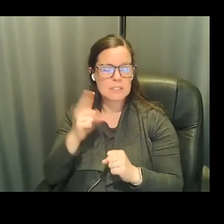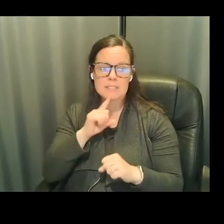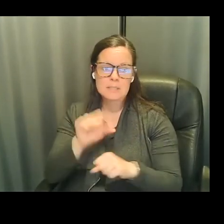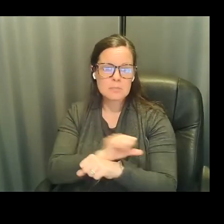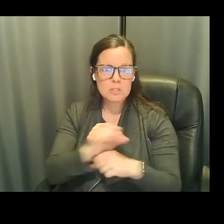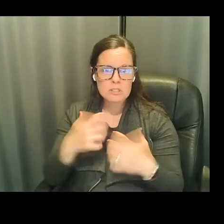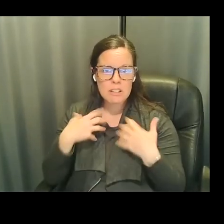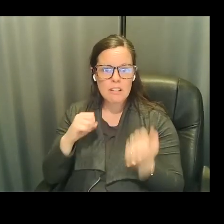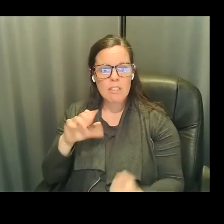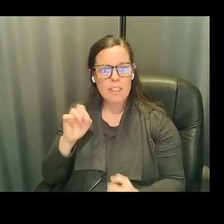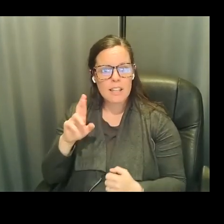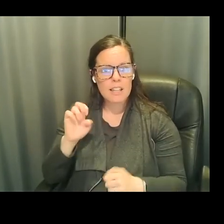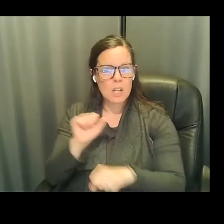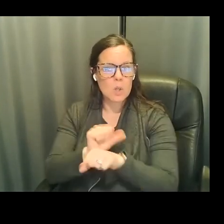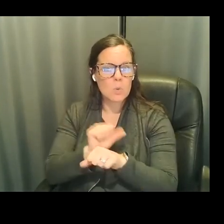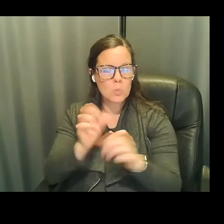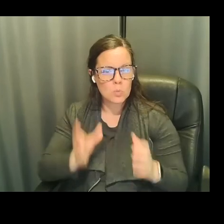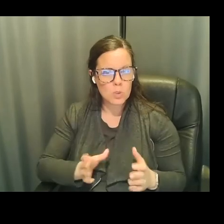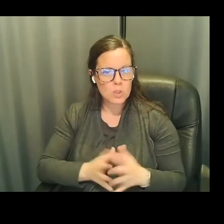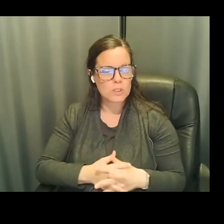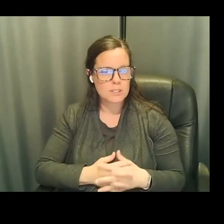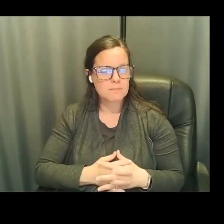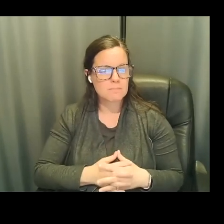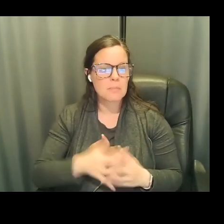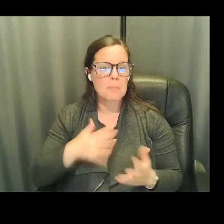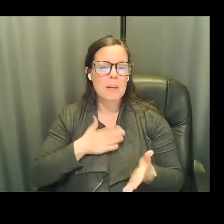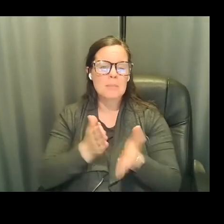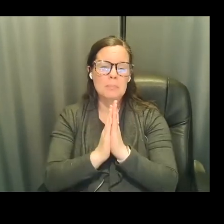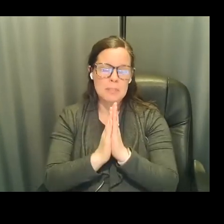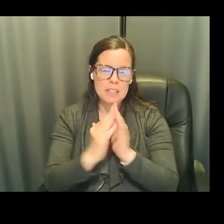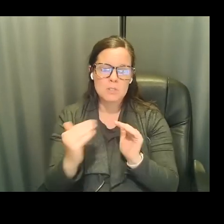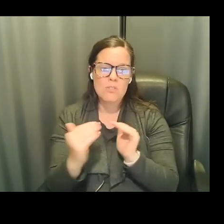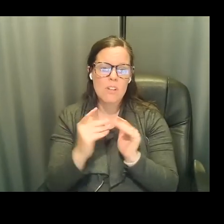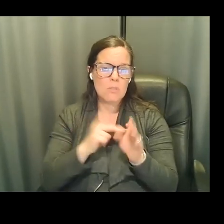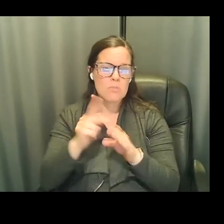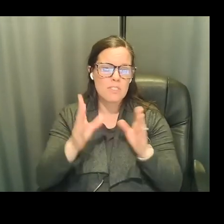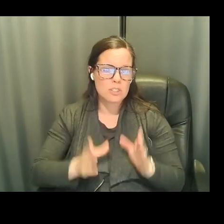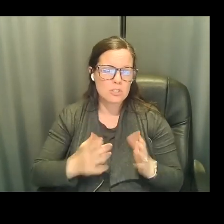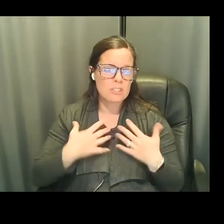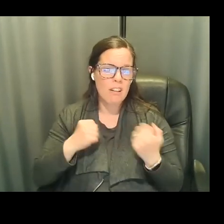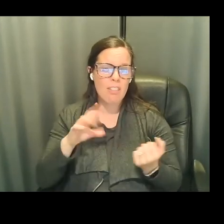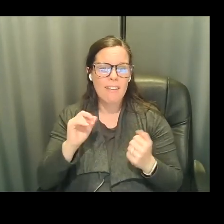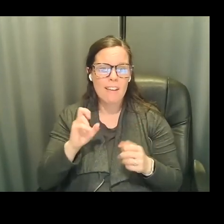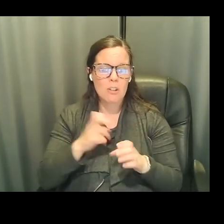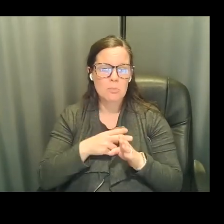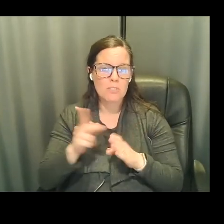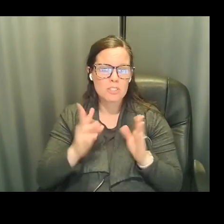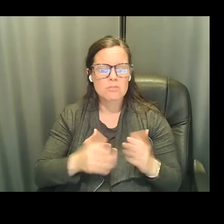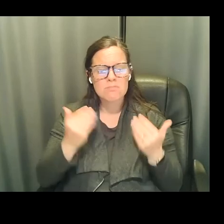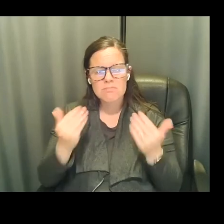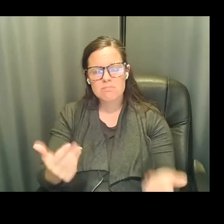workers. And my plea to my fellow professionals, healthcare professionals, is to get this